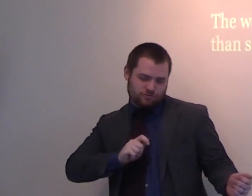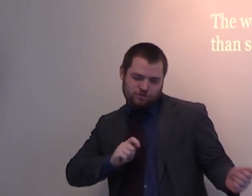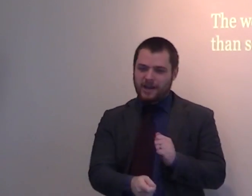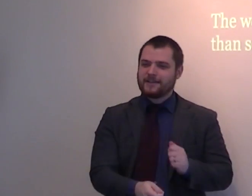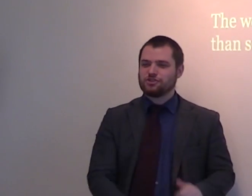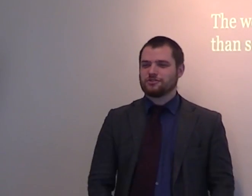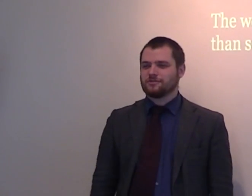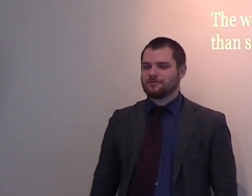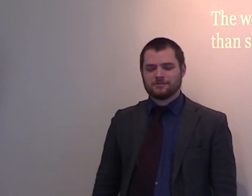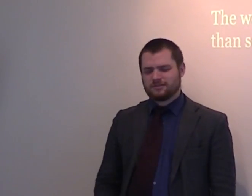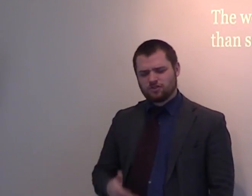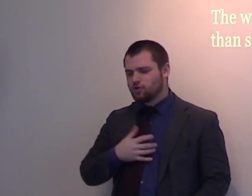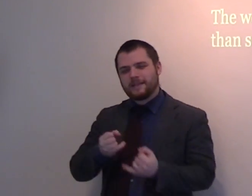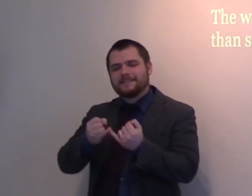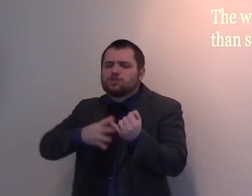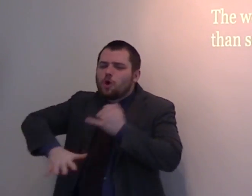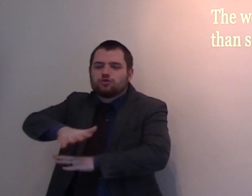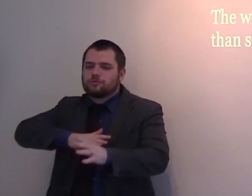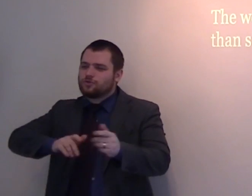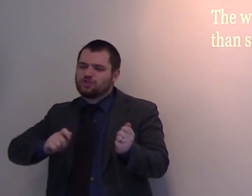more than social change.